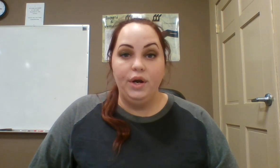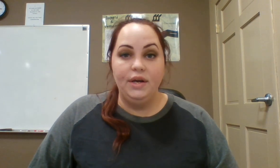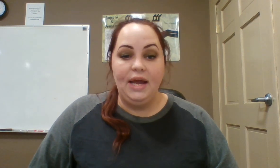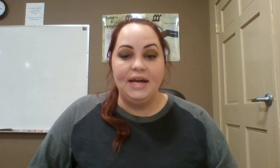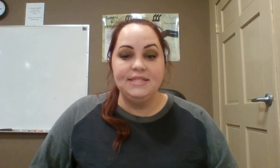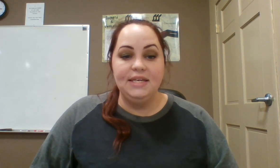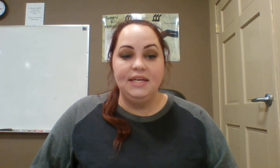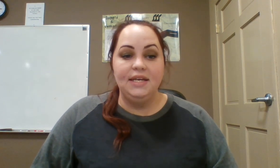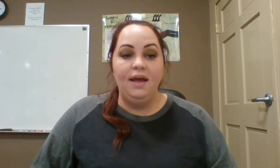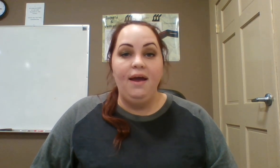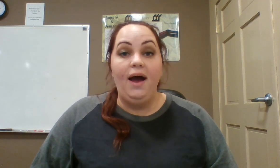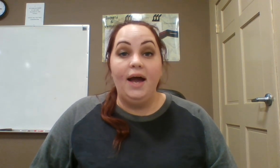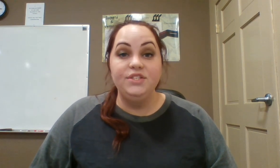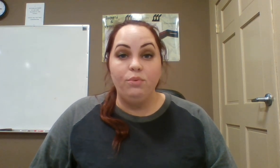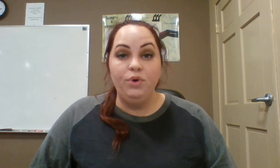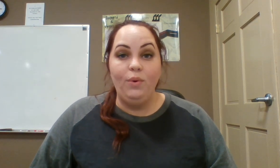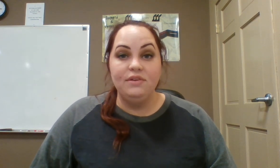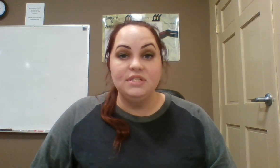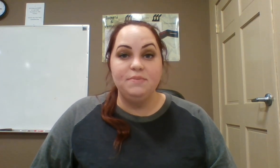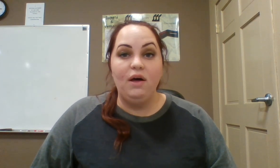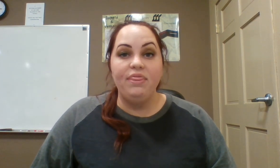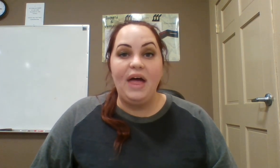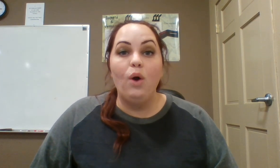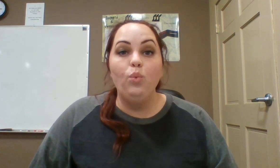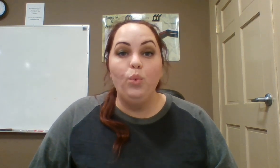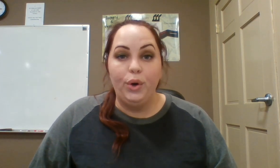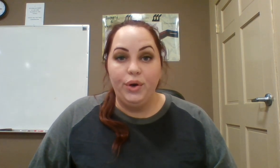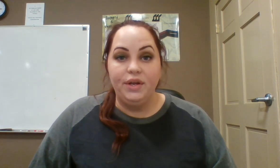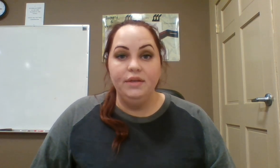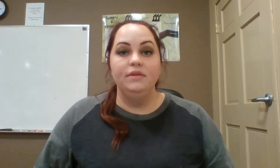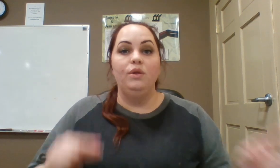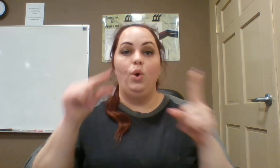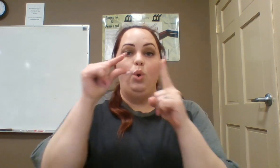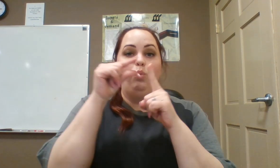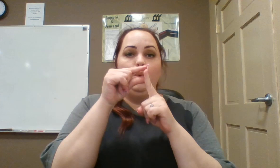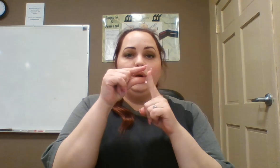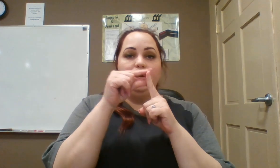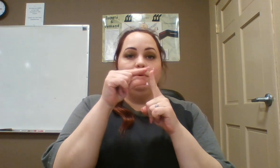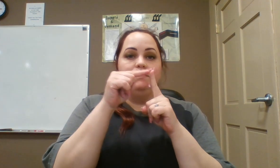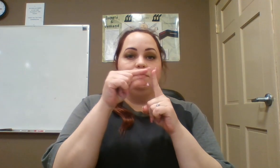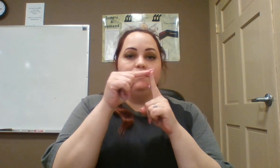Word, as in, I don't know how to spell that word. Word.